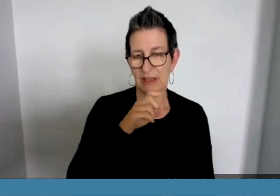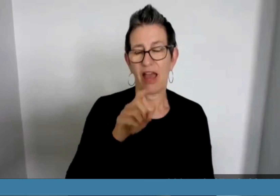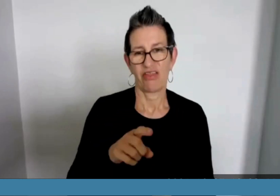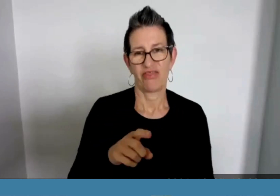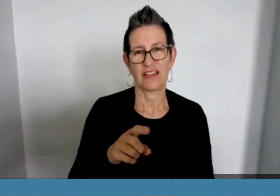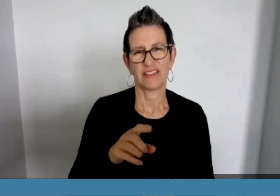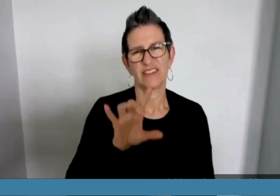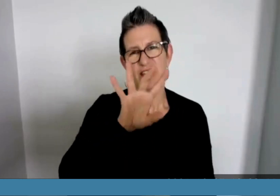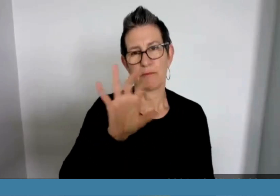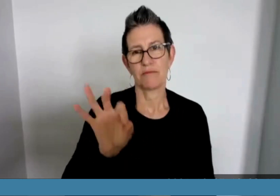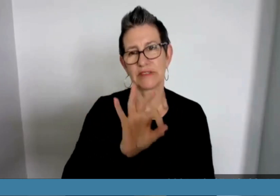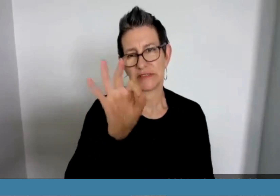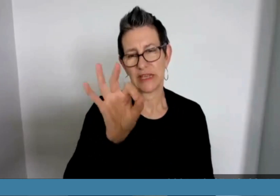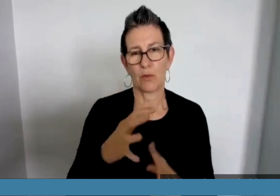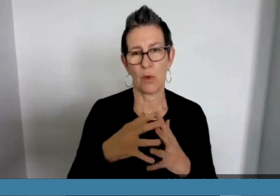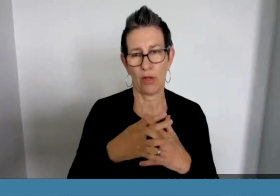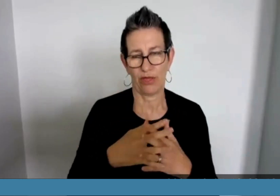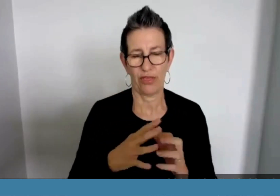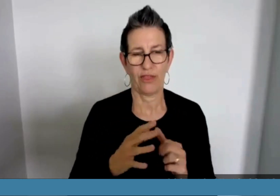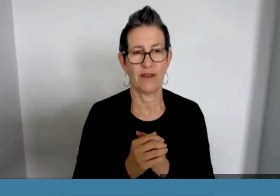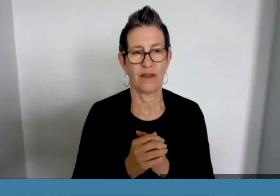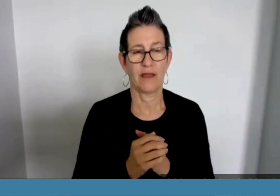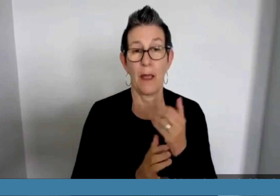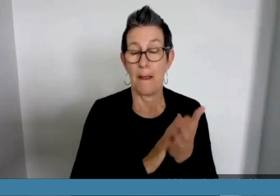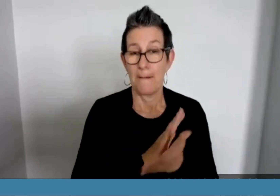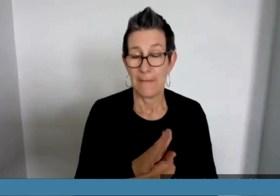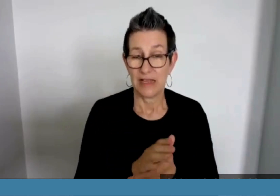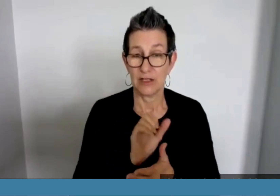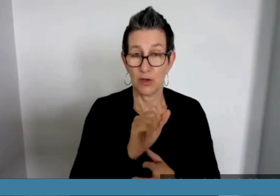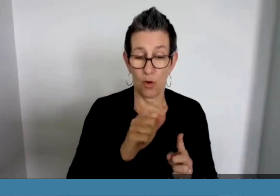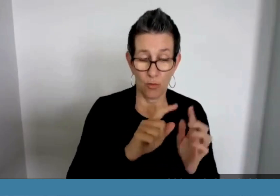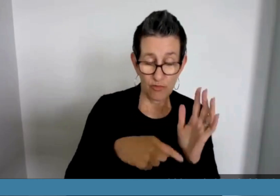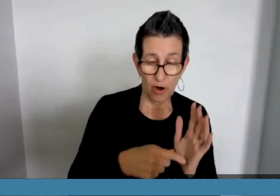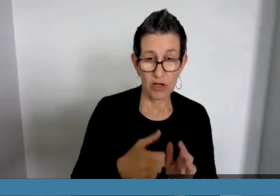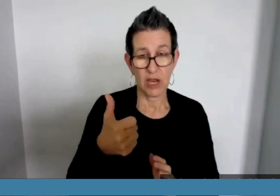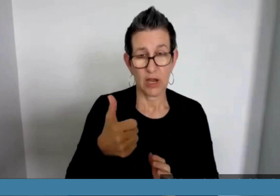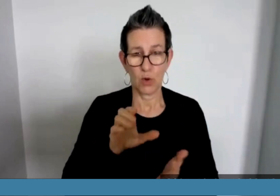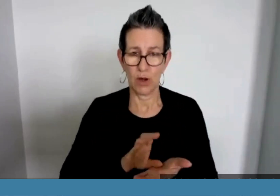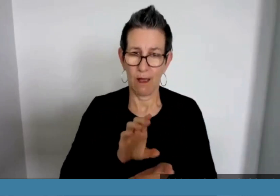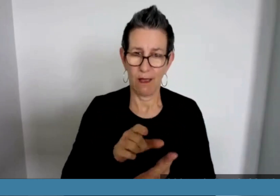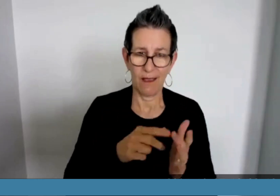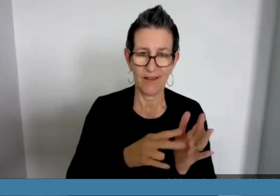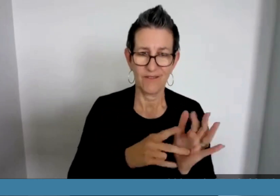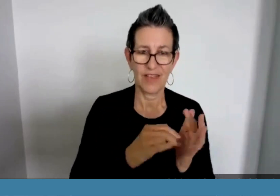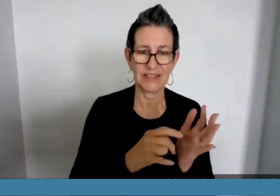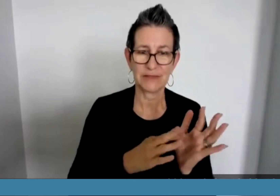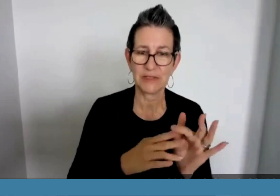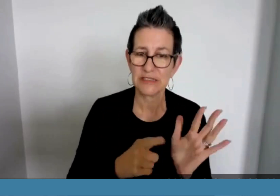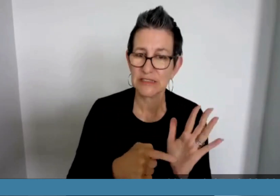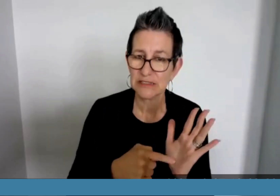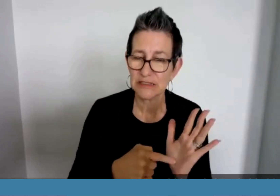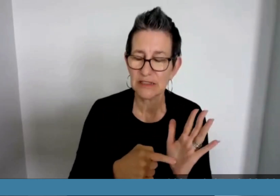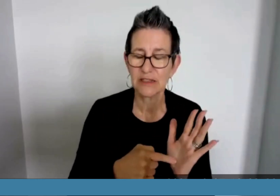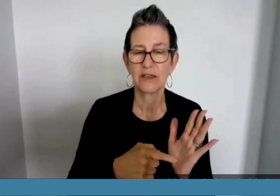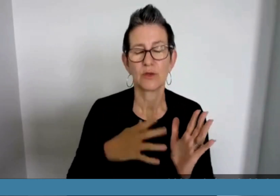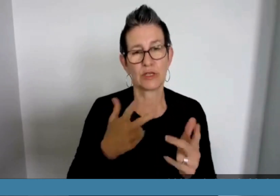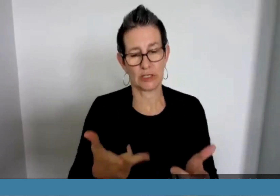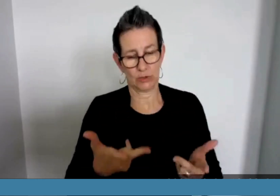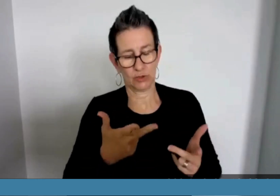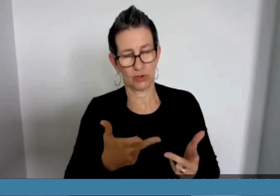is about whether your project is a good investment. You'll need to show a realistic budget and timeline.